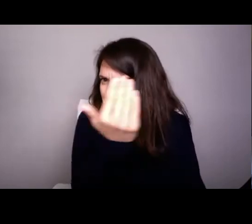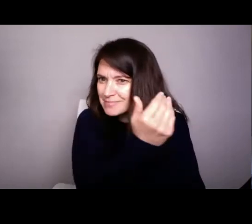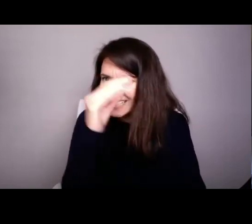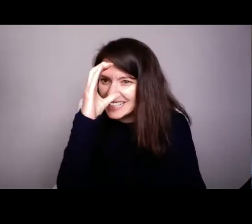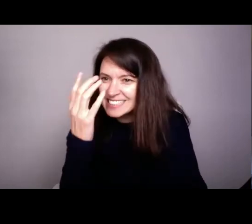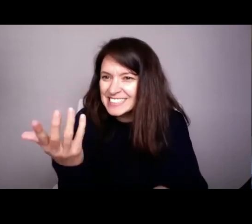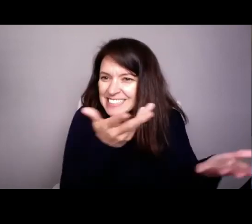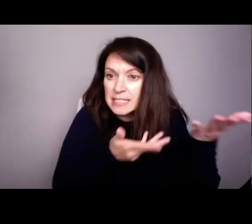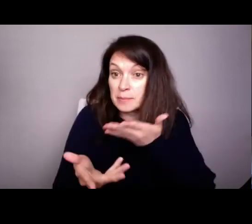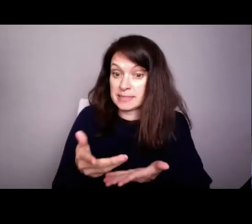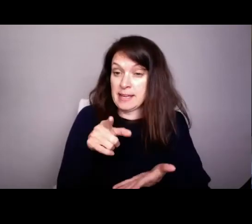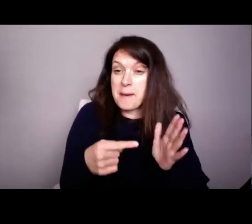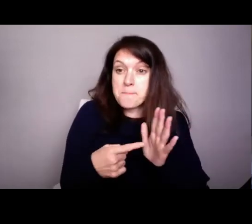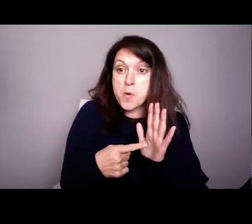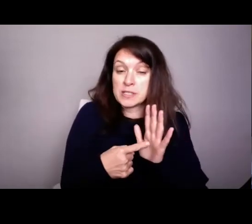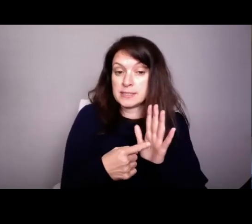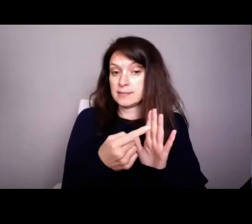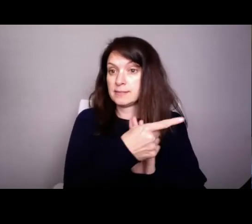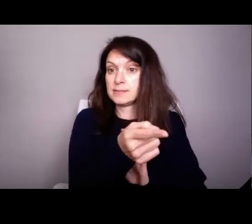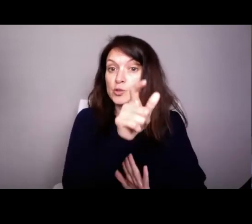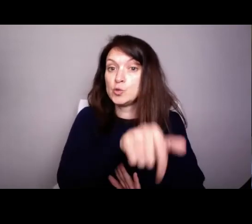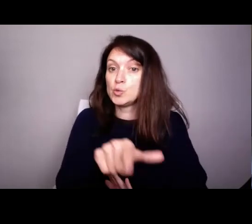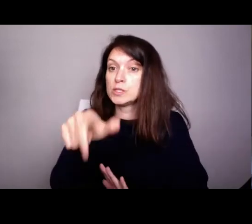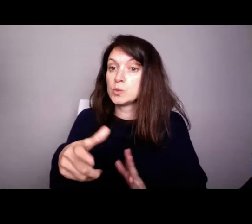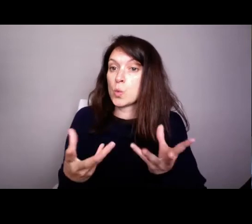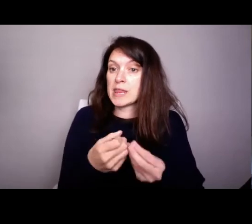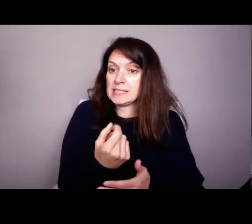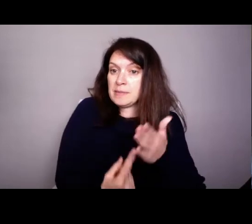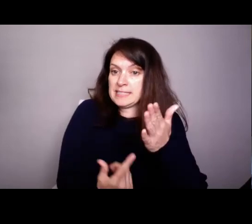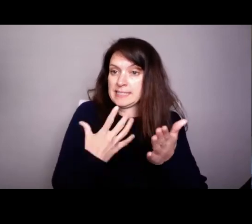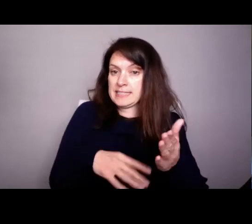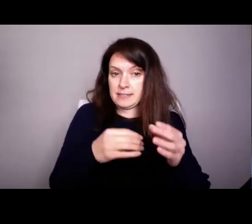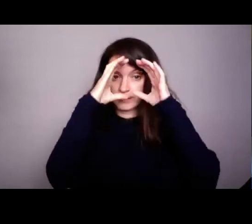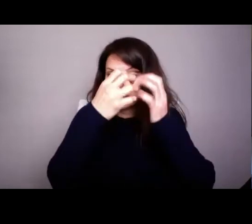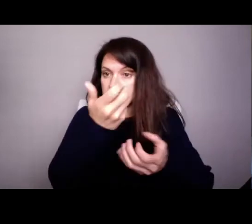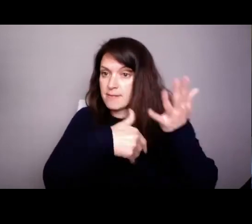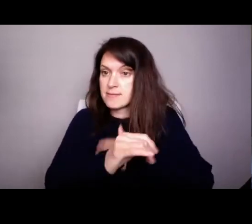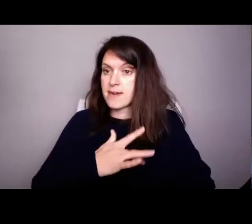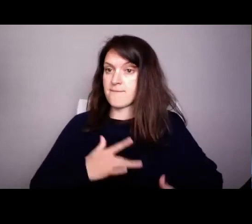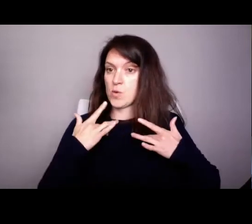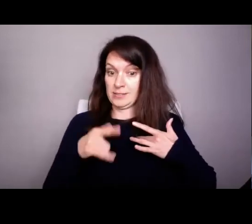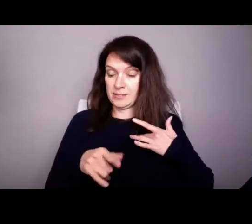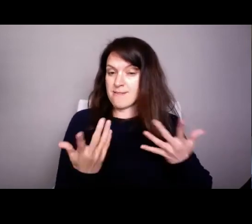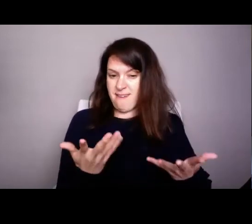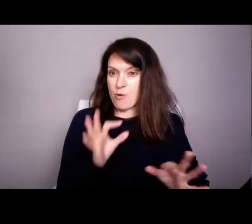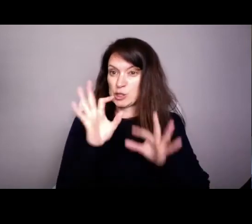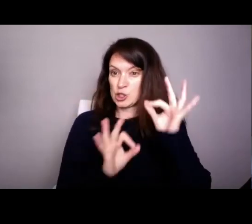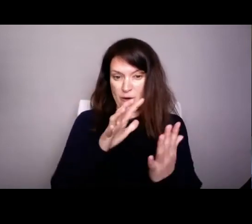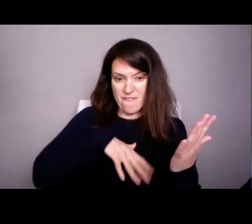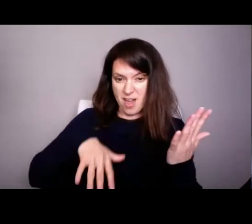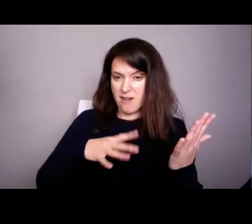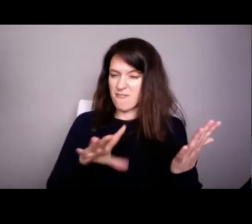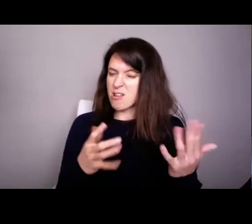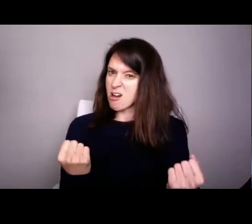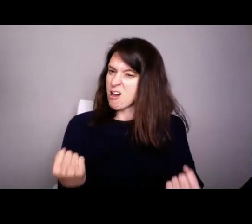students are really heard. And so this survey has been really, really useful in allowing us to feel like that. But